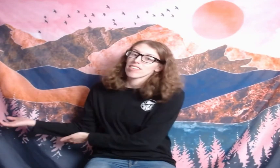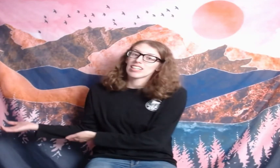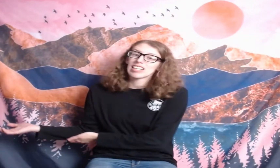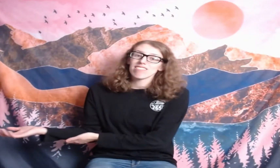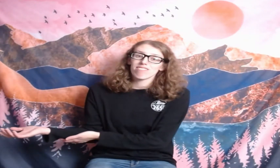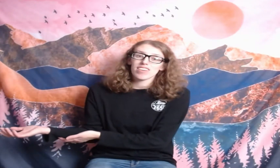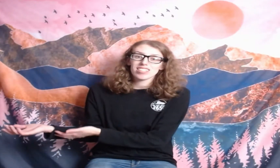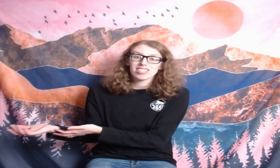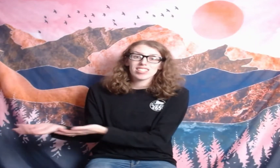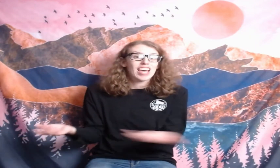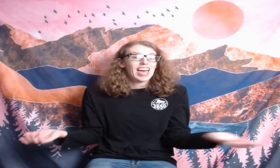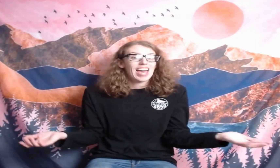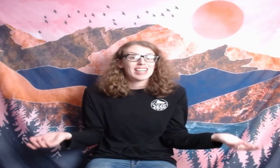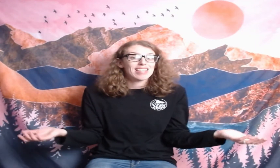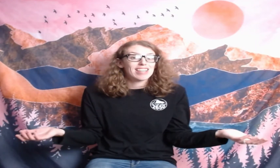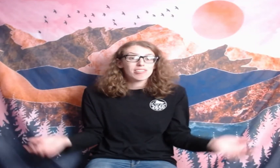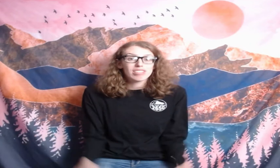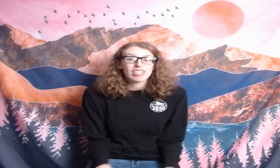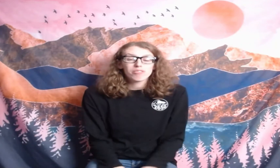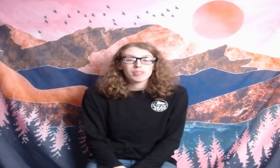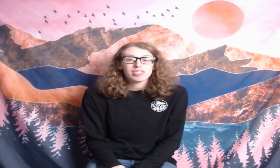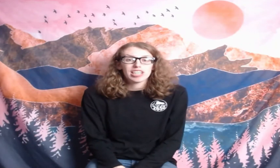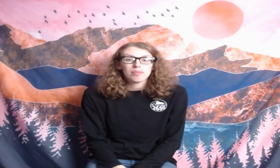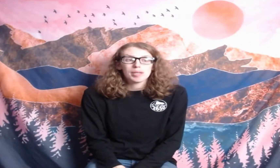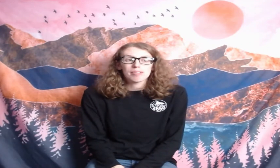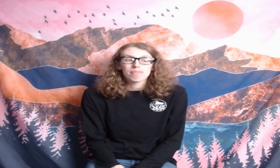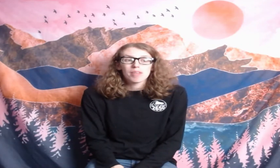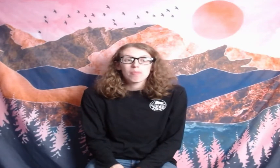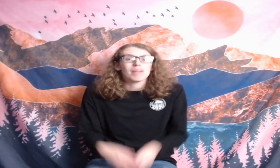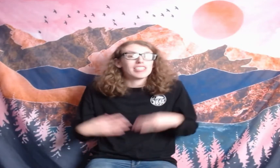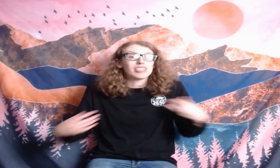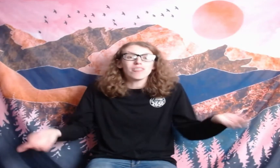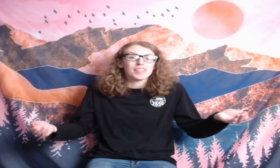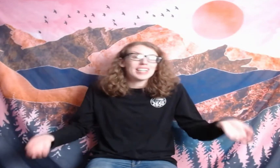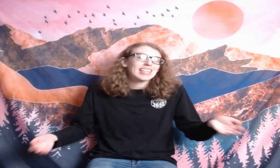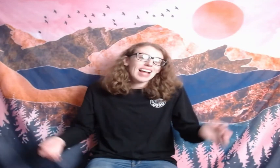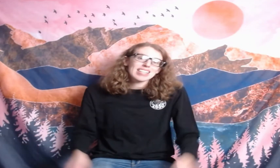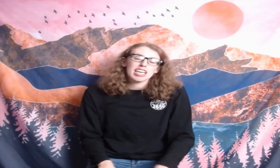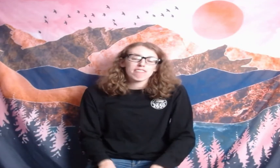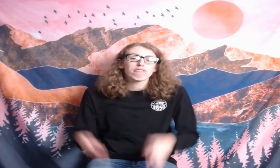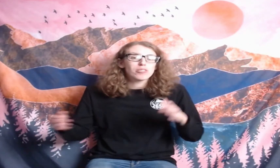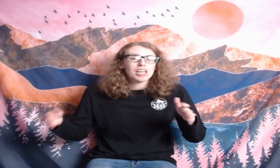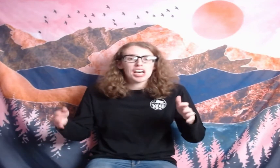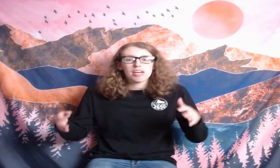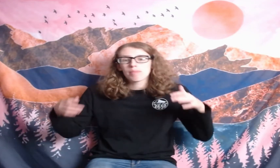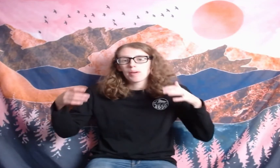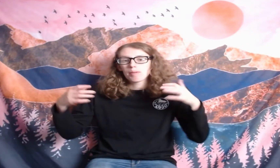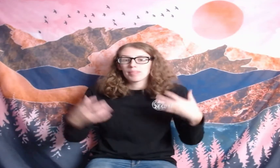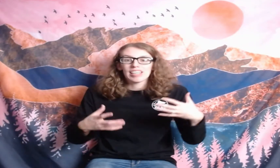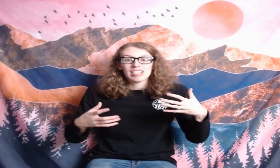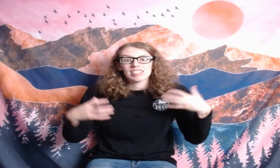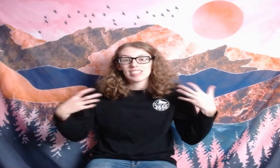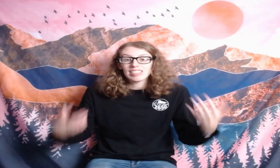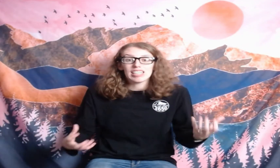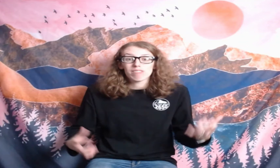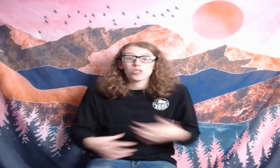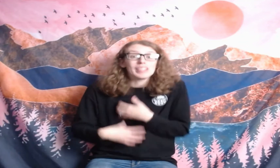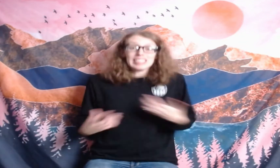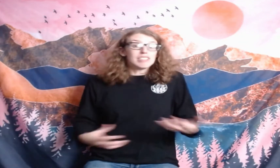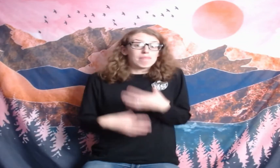temporary fix, and I like using it for winter camping. But I don't need it as a full time place to live. So I didn't make